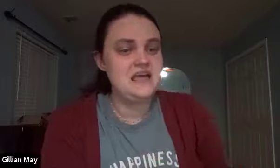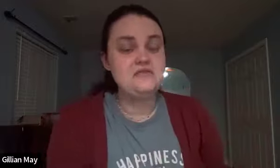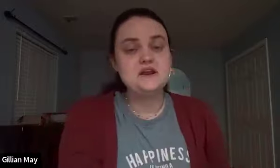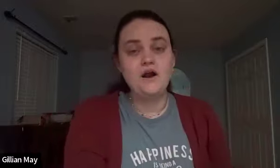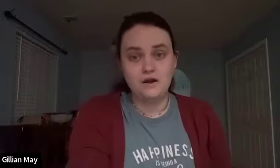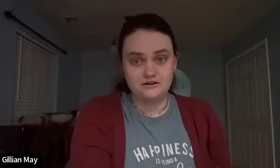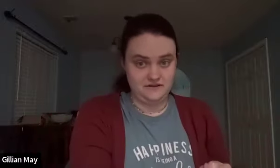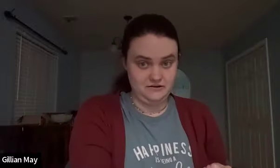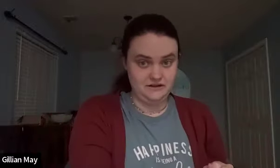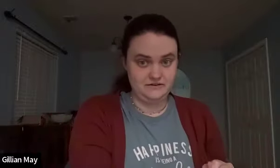And then hard of hearing.